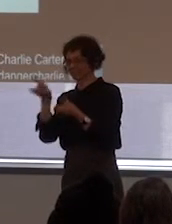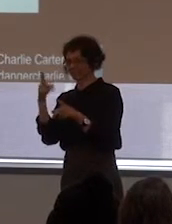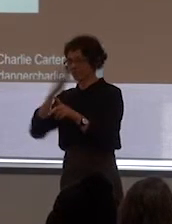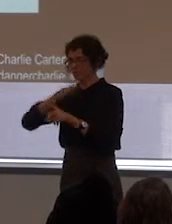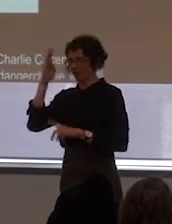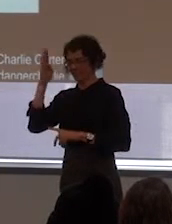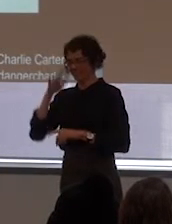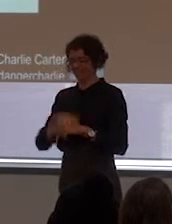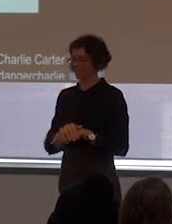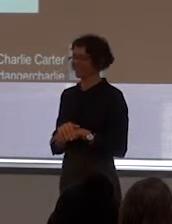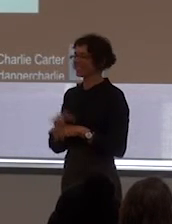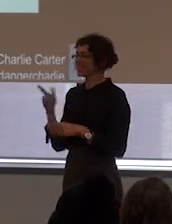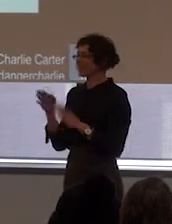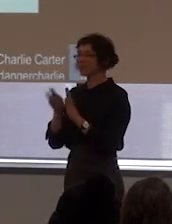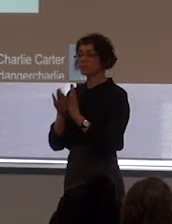rules are,